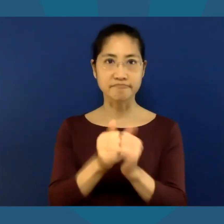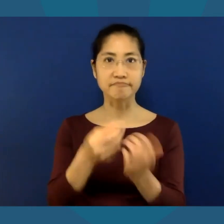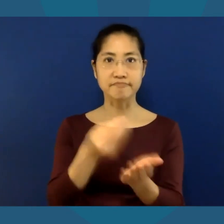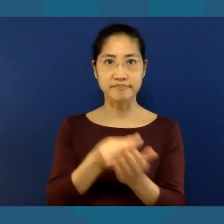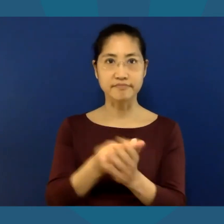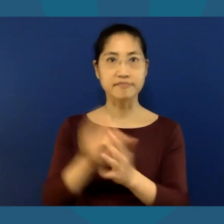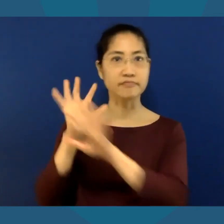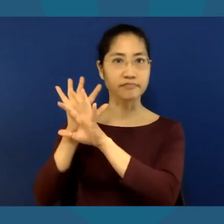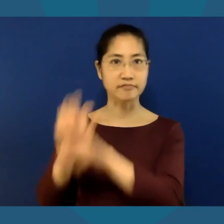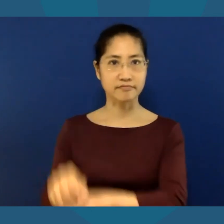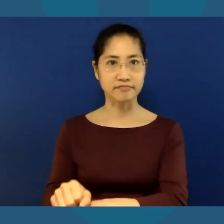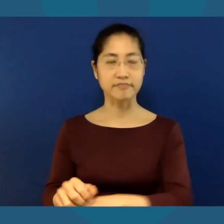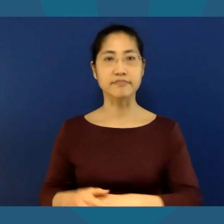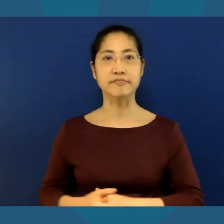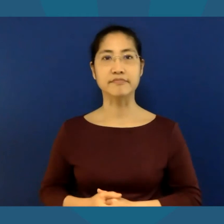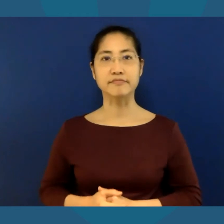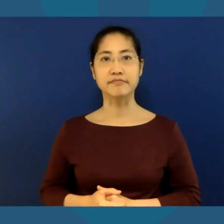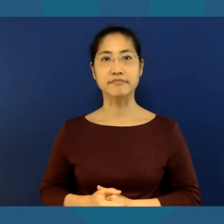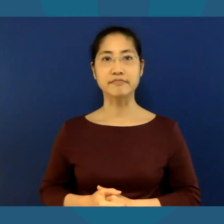Campaign funding, traditional.